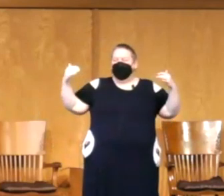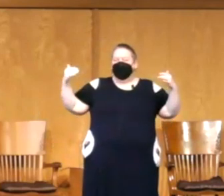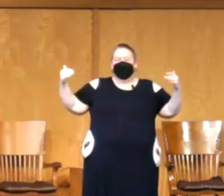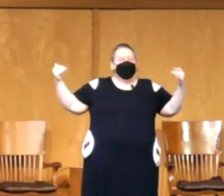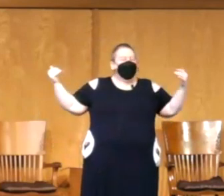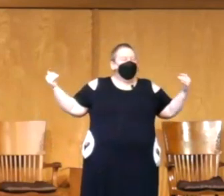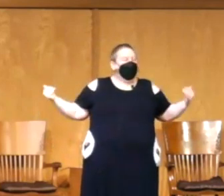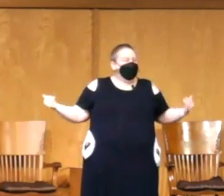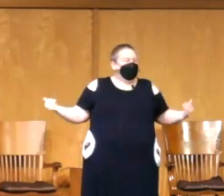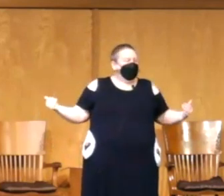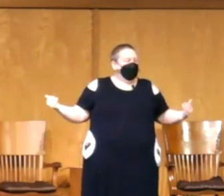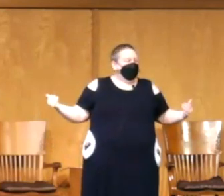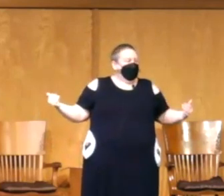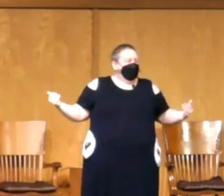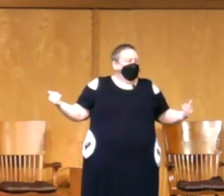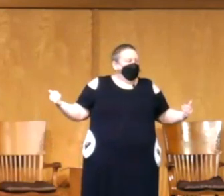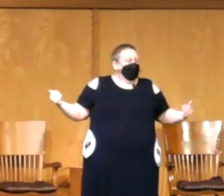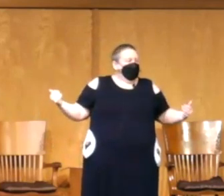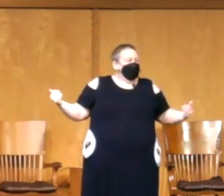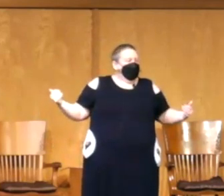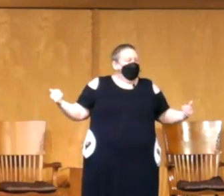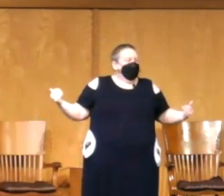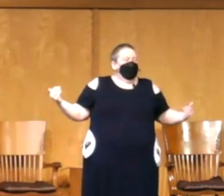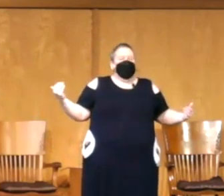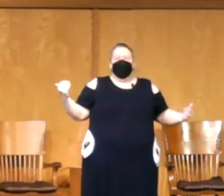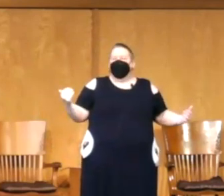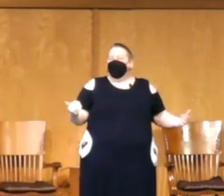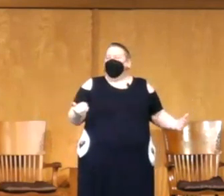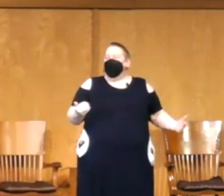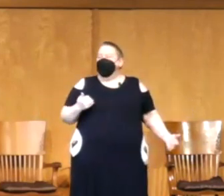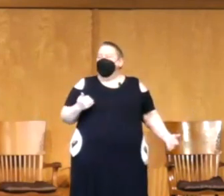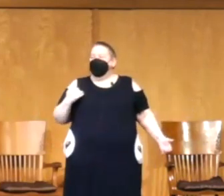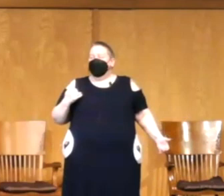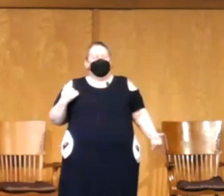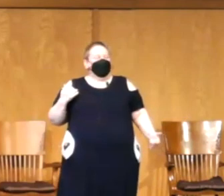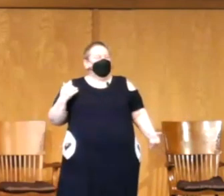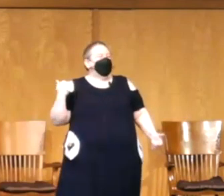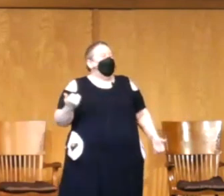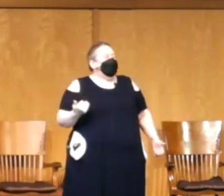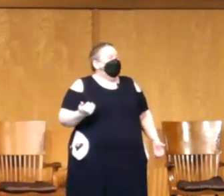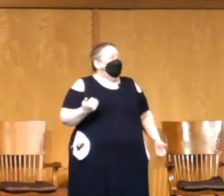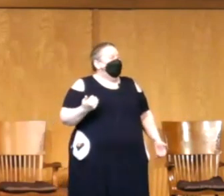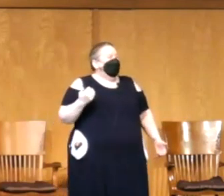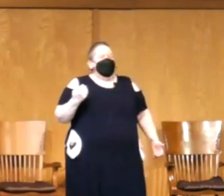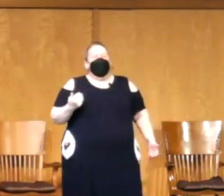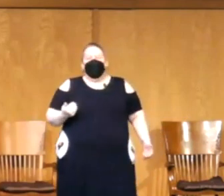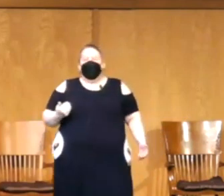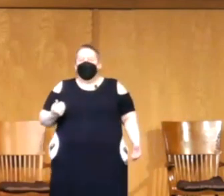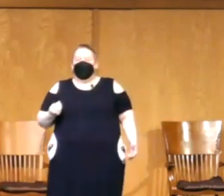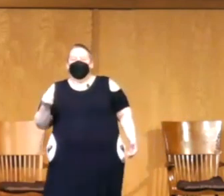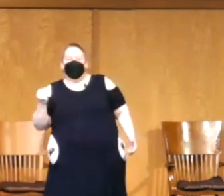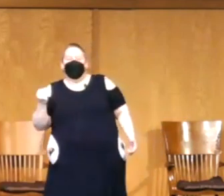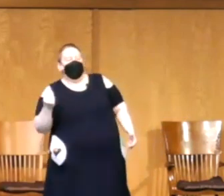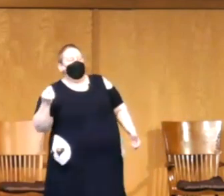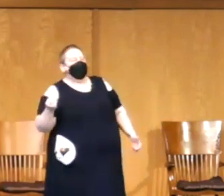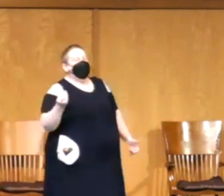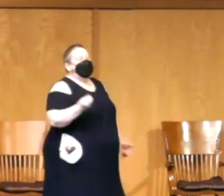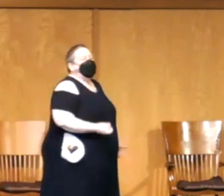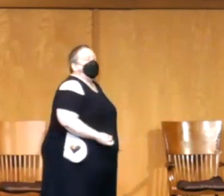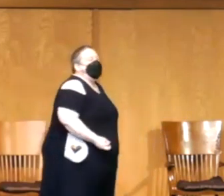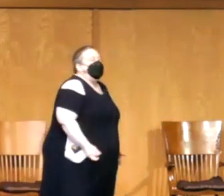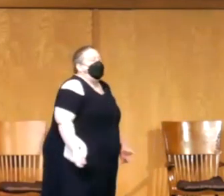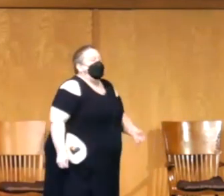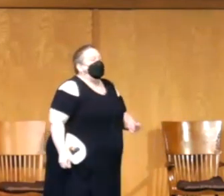clouds drift apart. There are no artificial lights around us, and all we